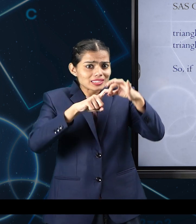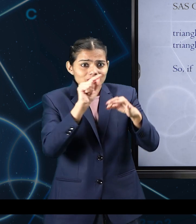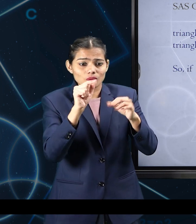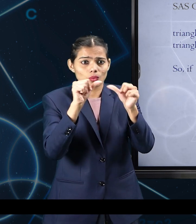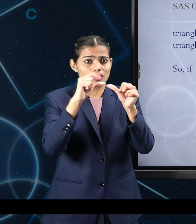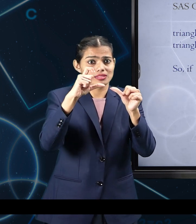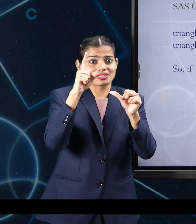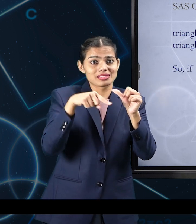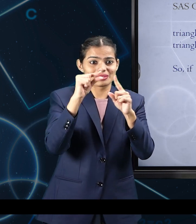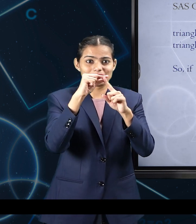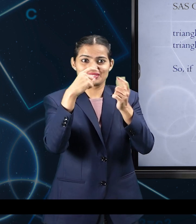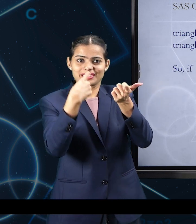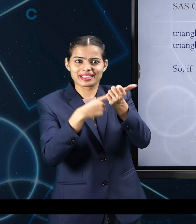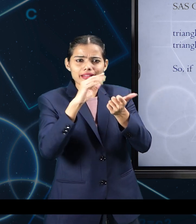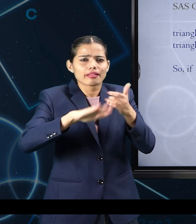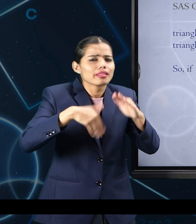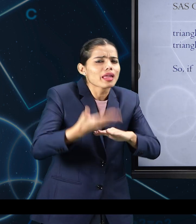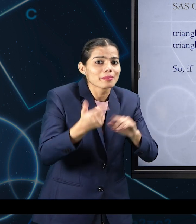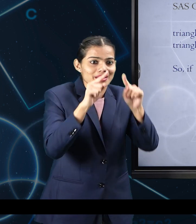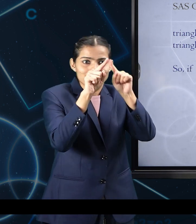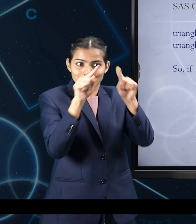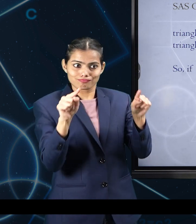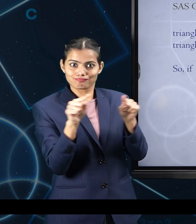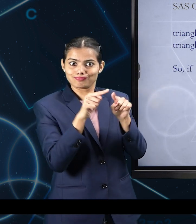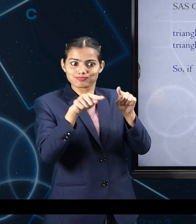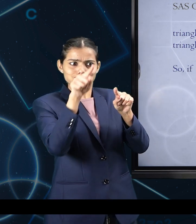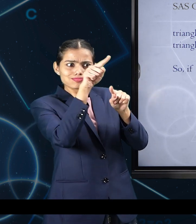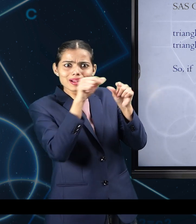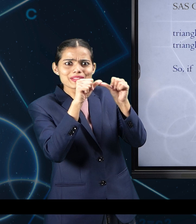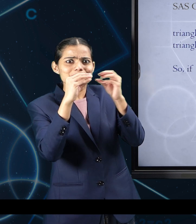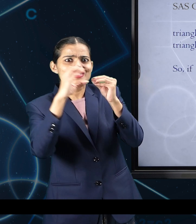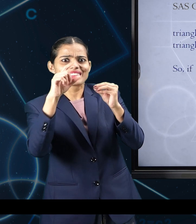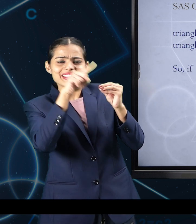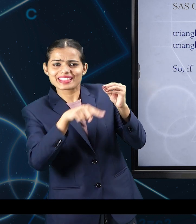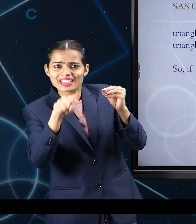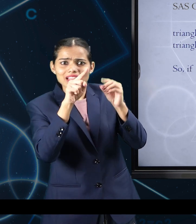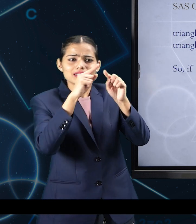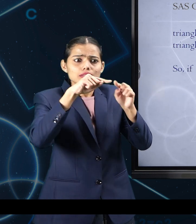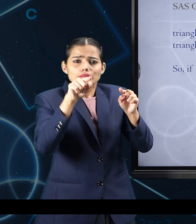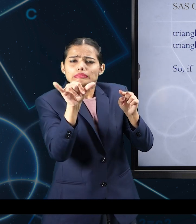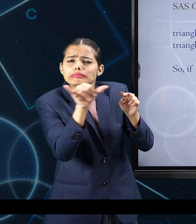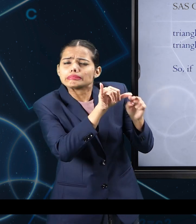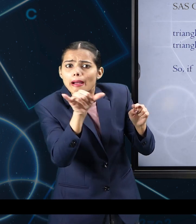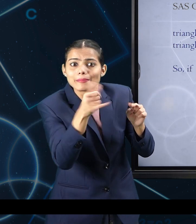is equal to AC by PR, then triangle ABC similar triangle PQ are.